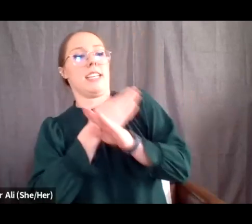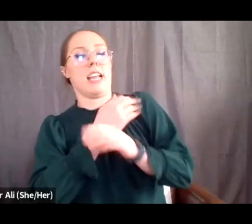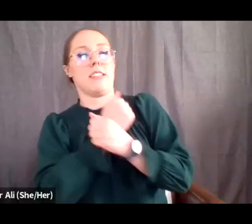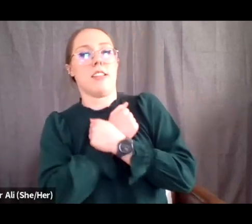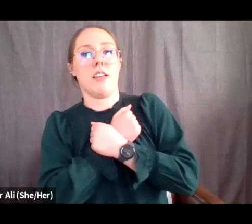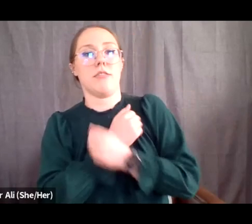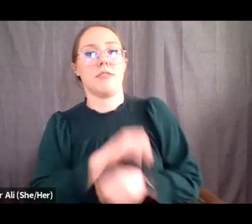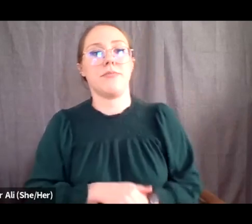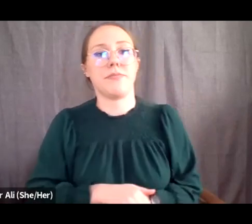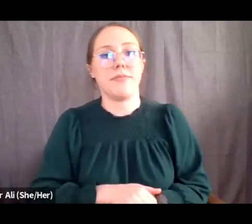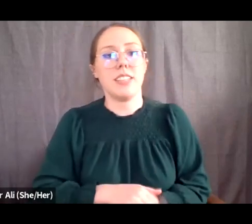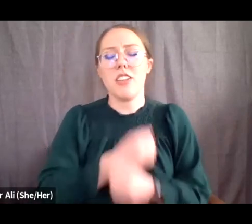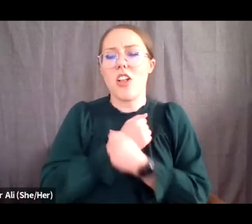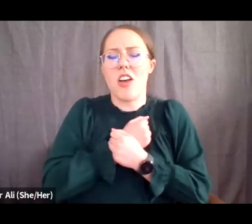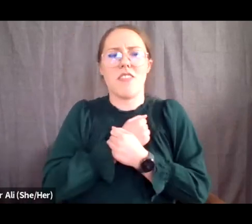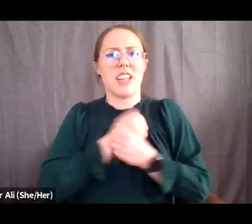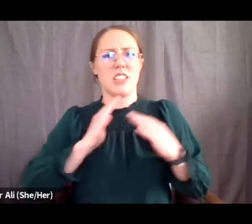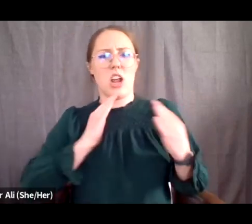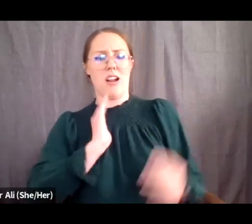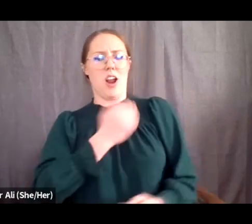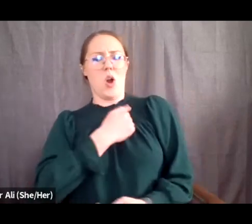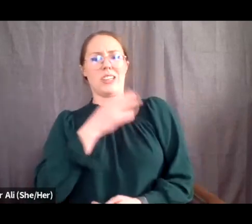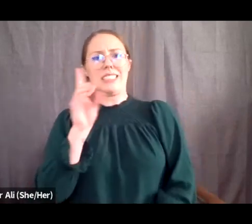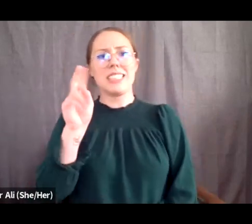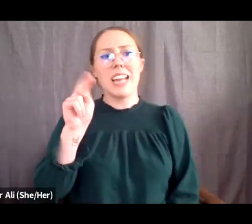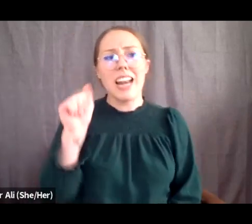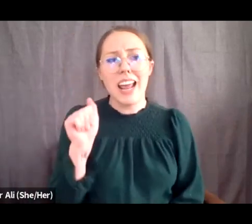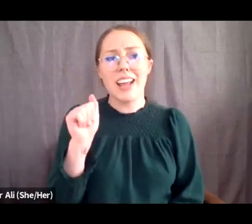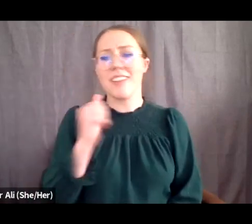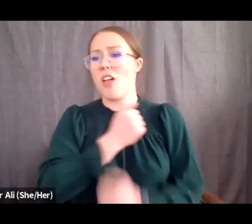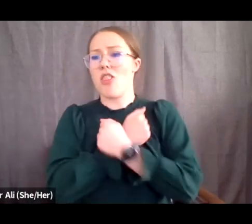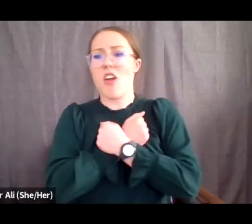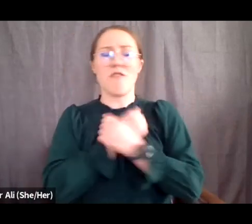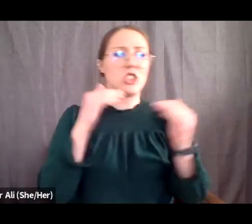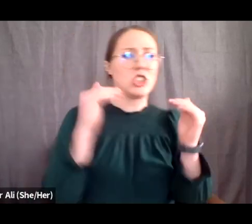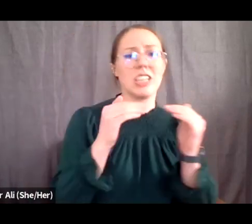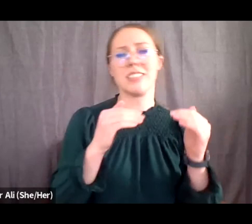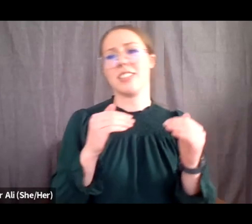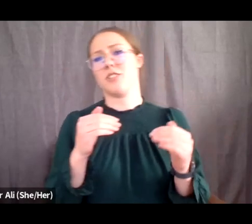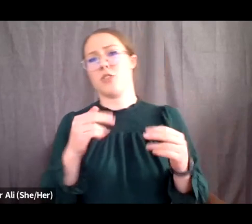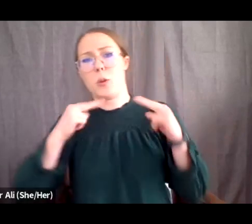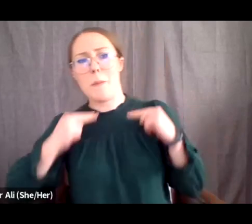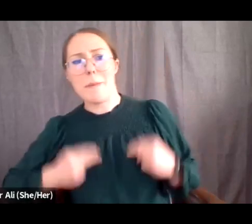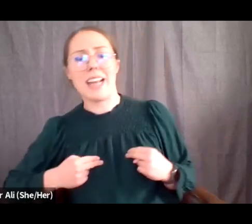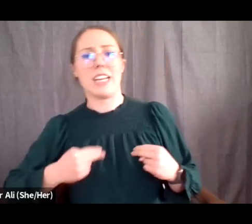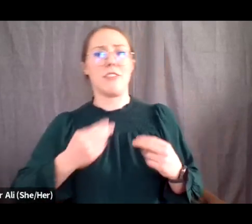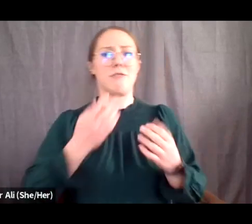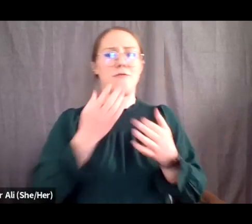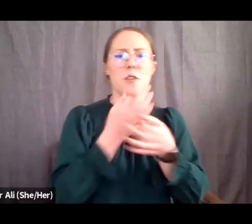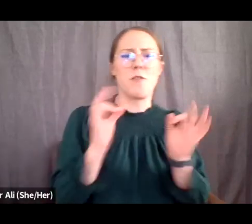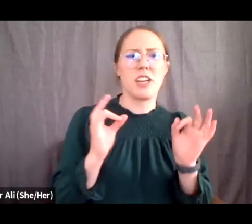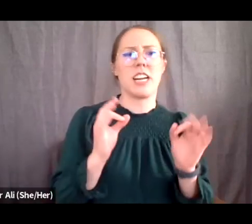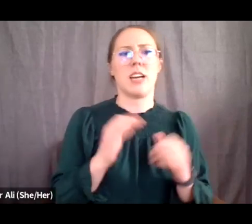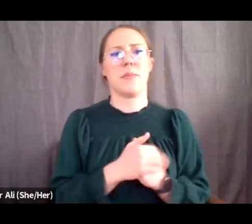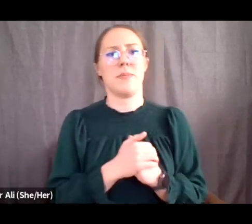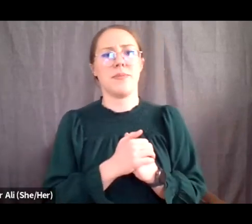very DNA, a love for justice, for humanity, for freedom. Our stories and narratives are fundamental